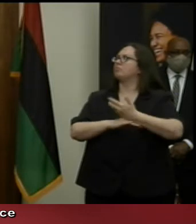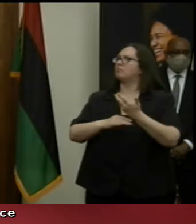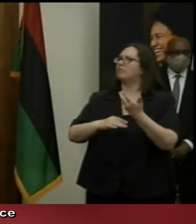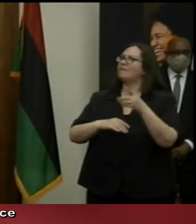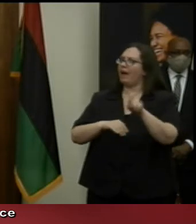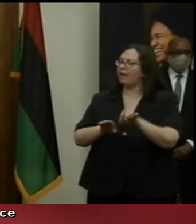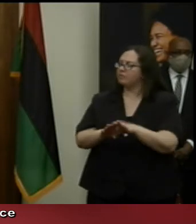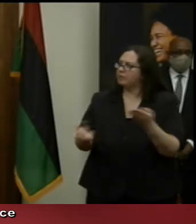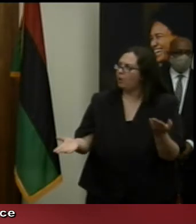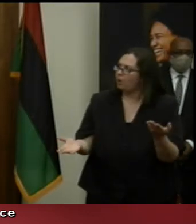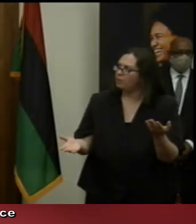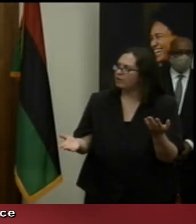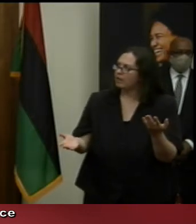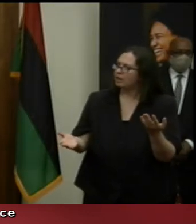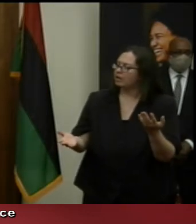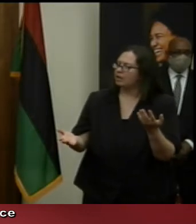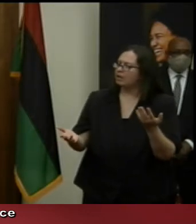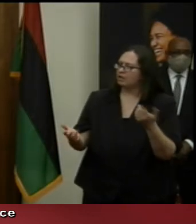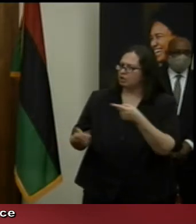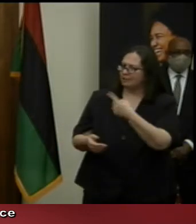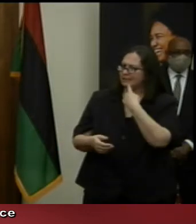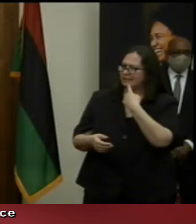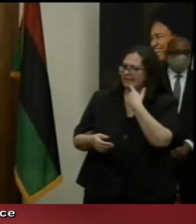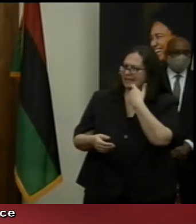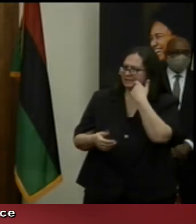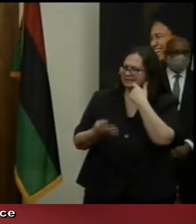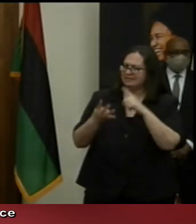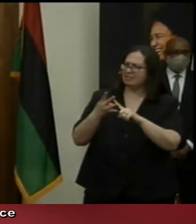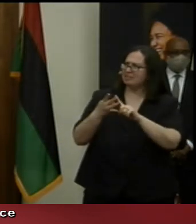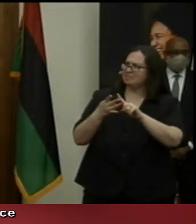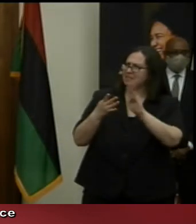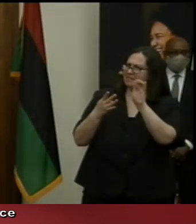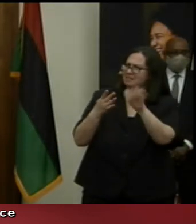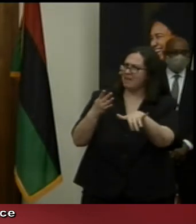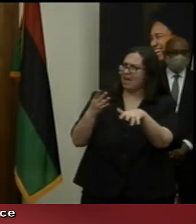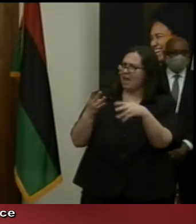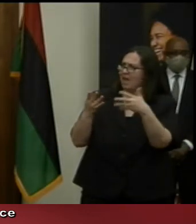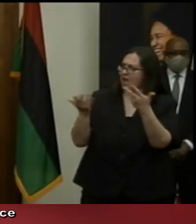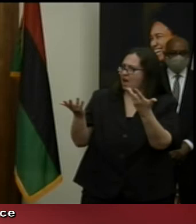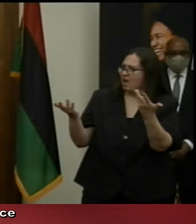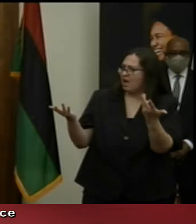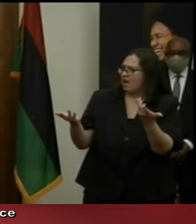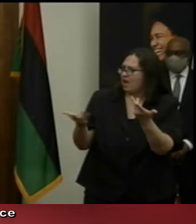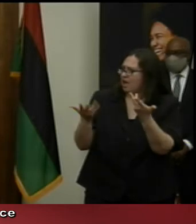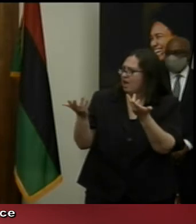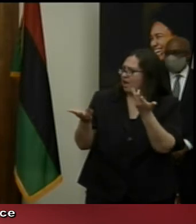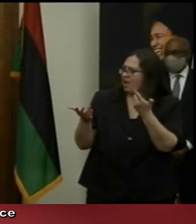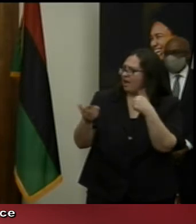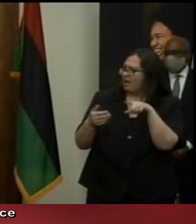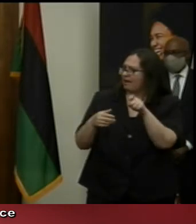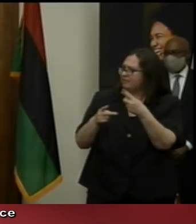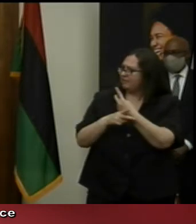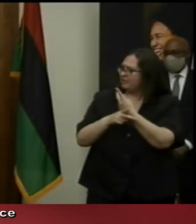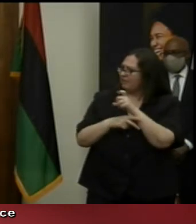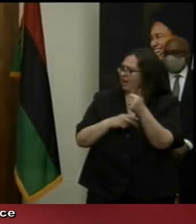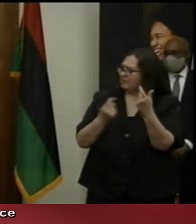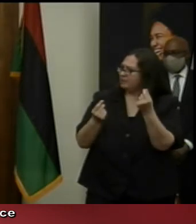that's, you know, she said today, mid-May, I probably have to figure out something else to do. Right. And